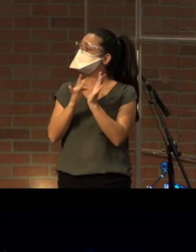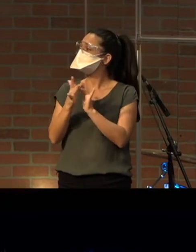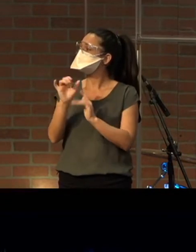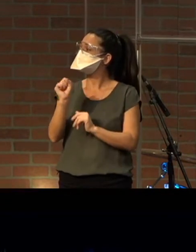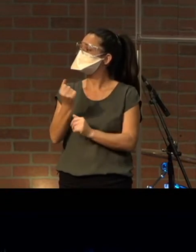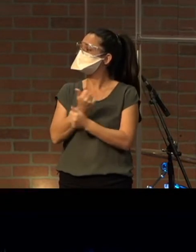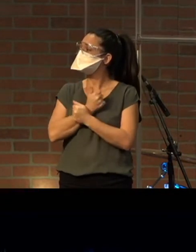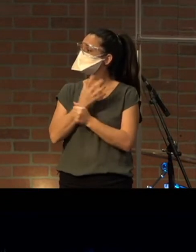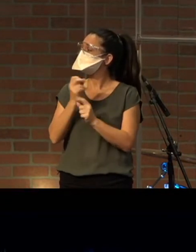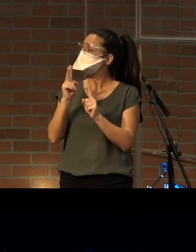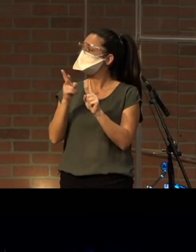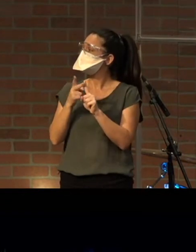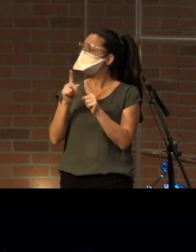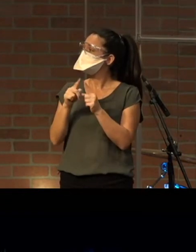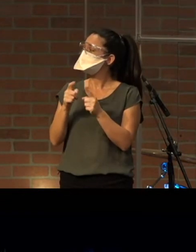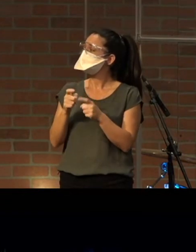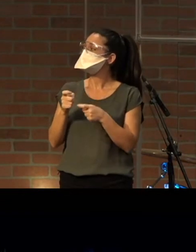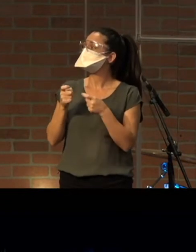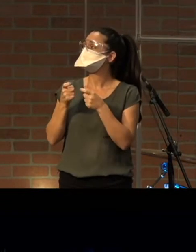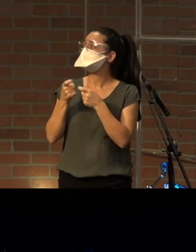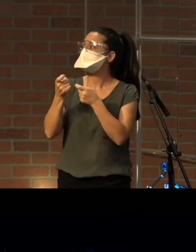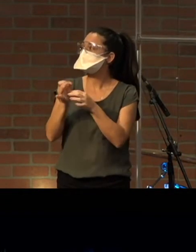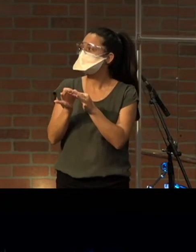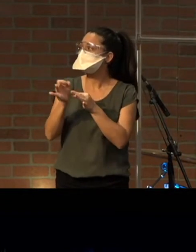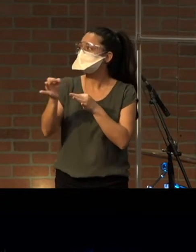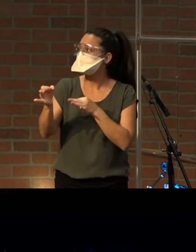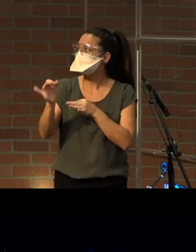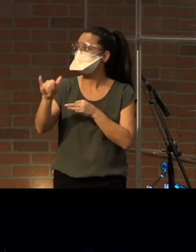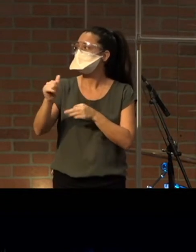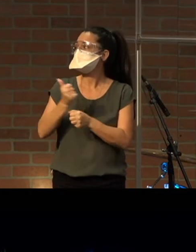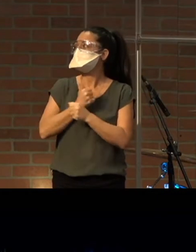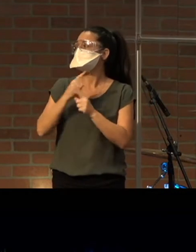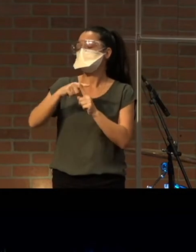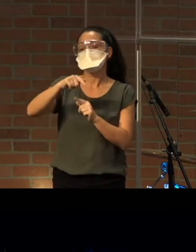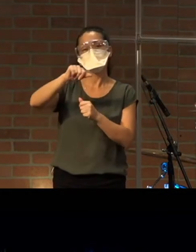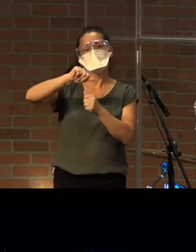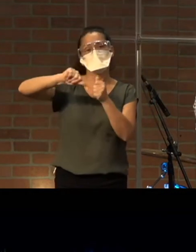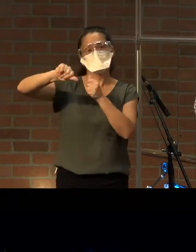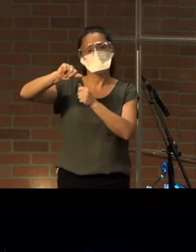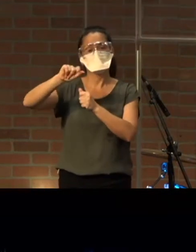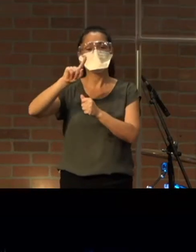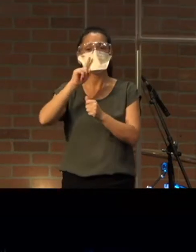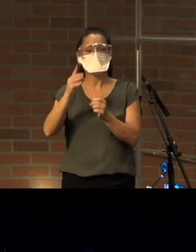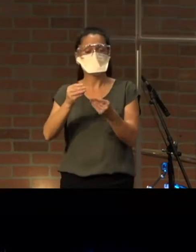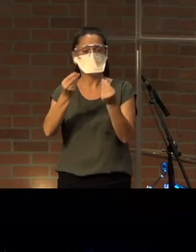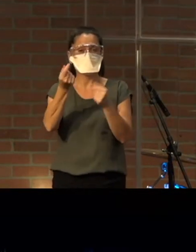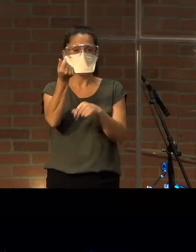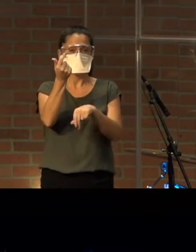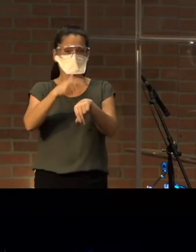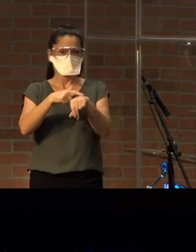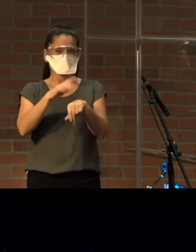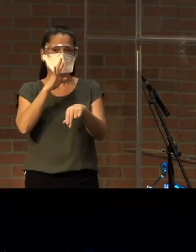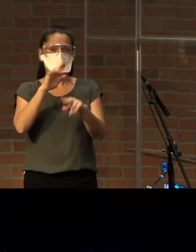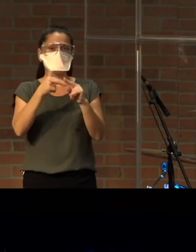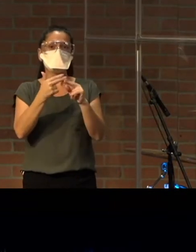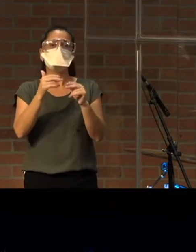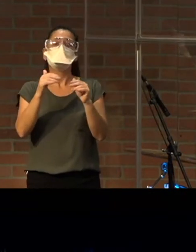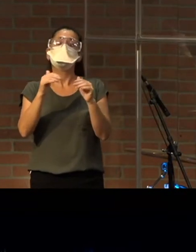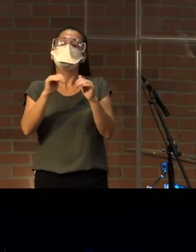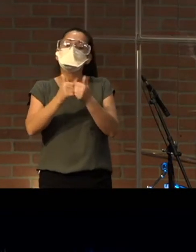then secondly, that we extend that love to one another. And so I've spent a little bit of time talking about how to love one